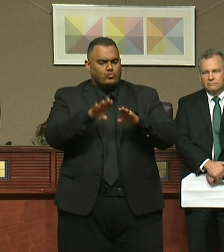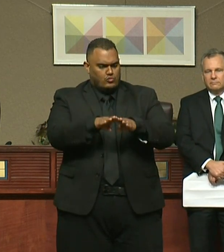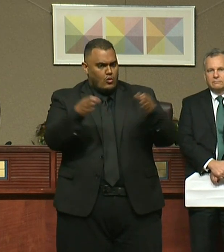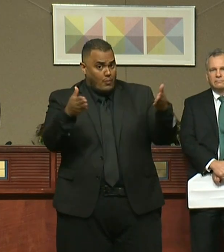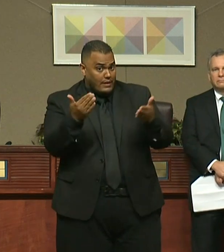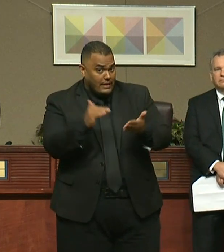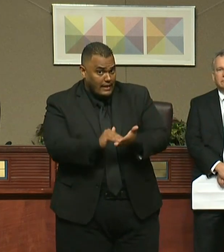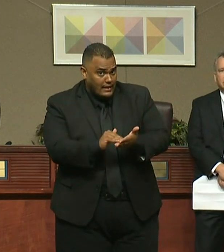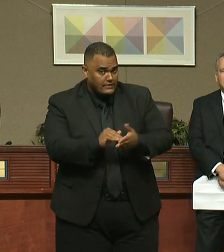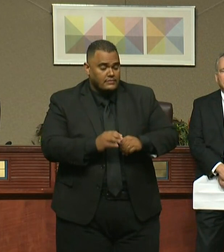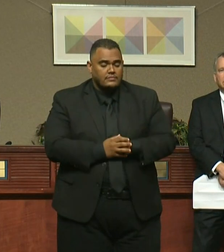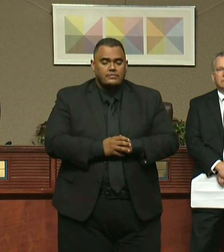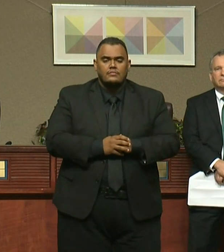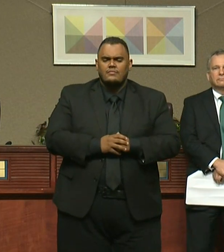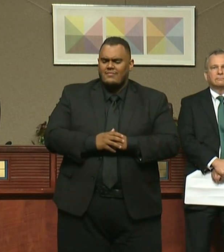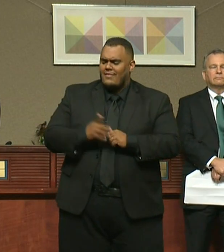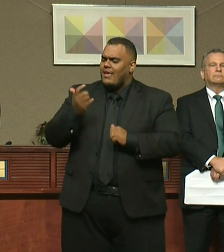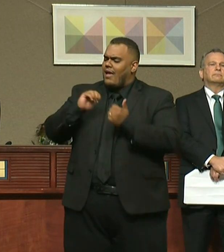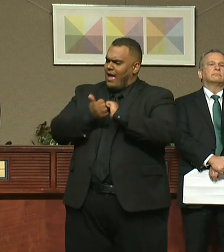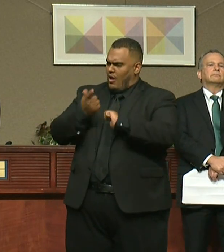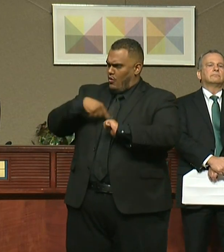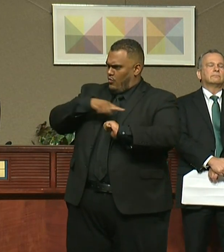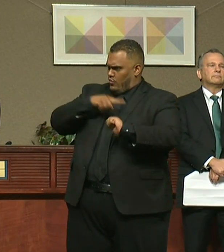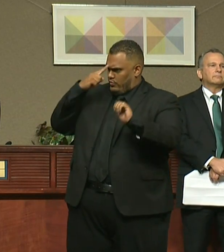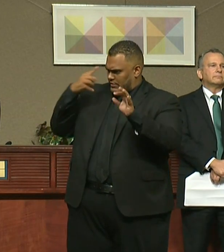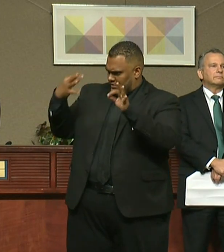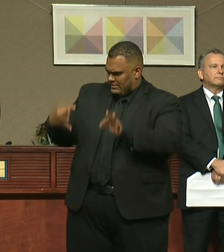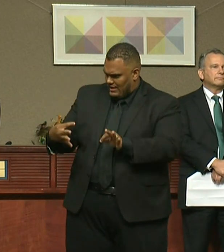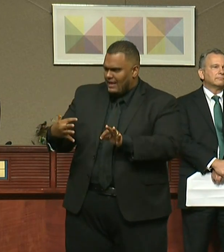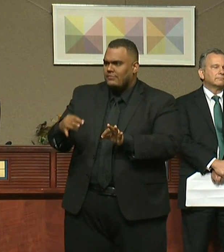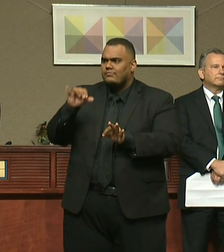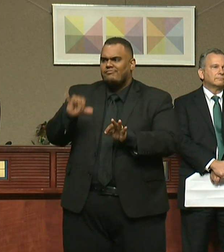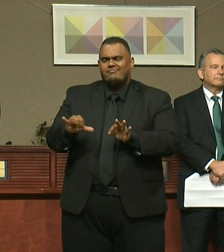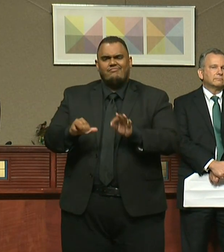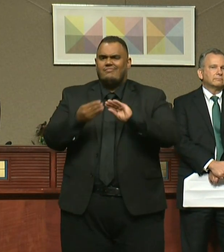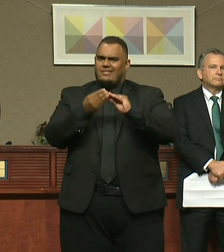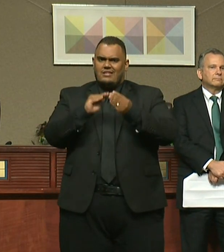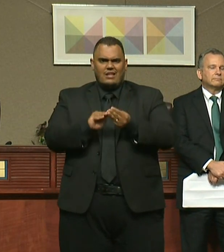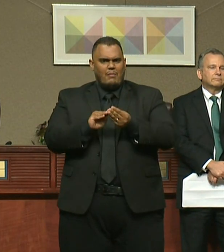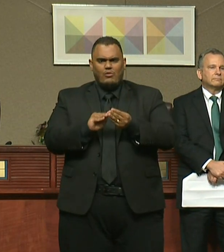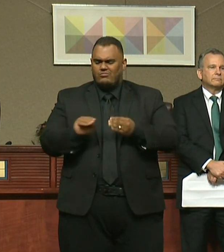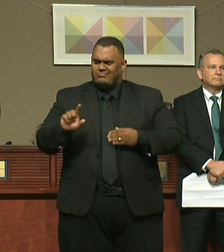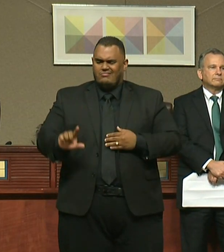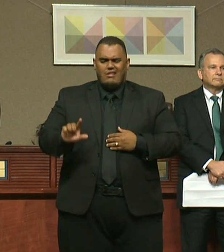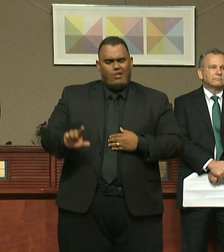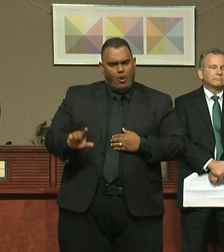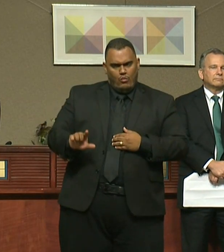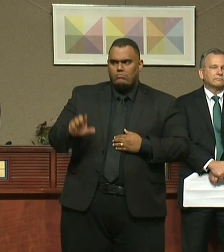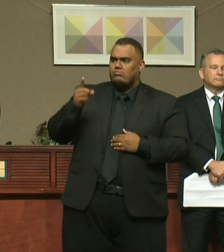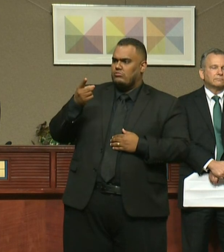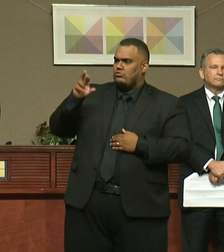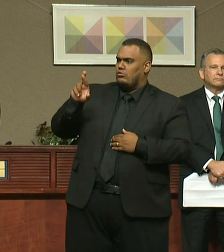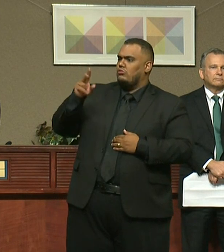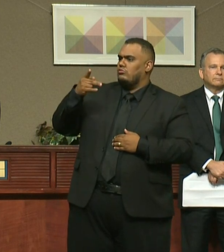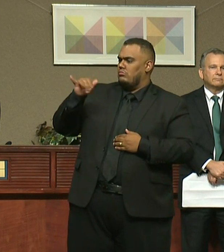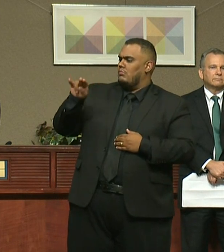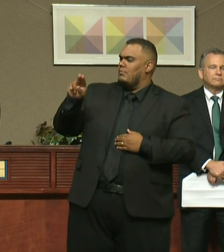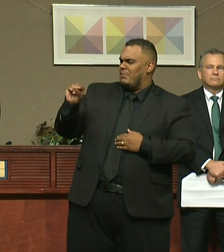What determines whether we're ready or not really are those low numbers that Dr. Pino talked about. It's when we